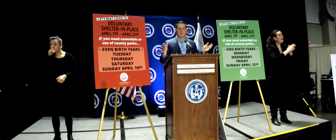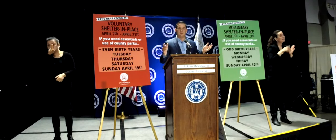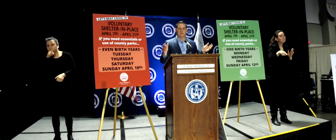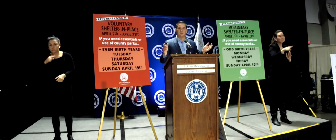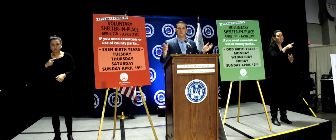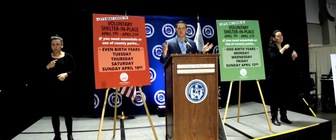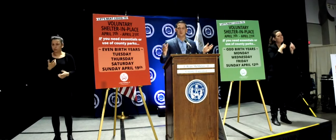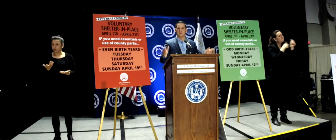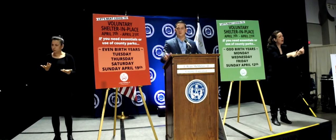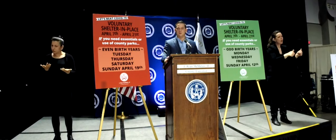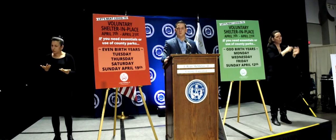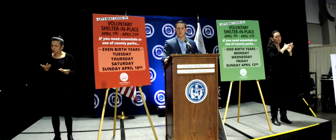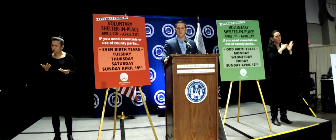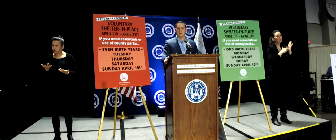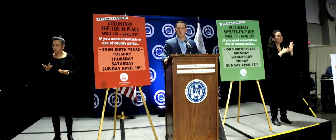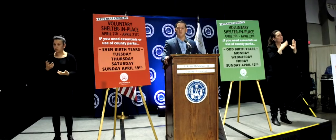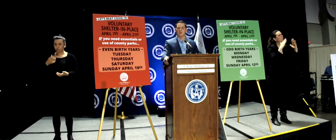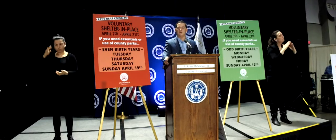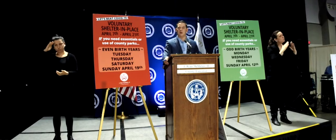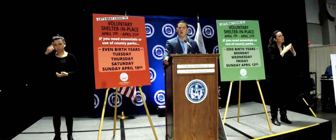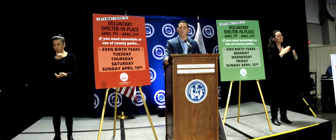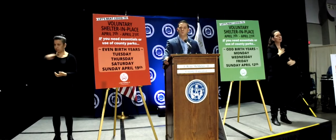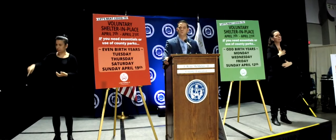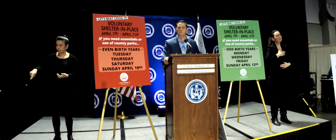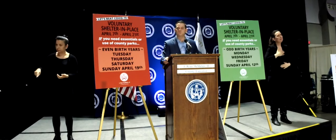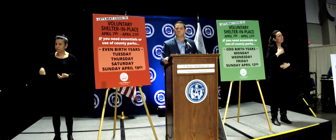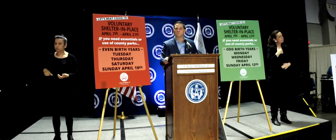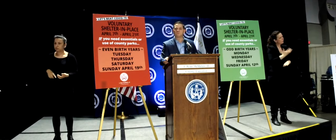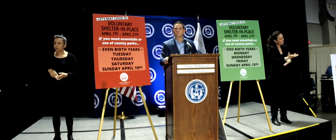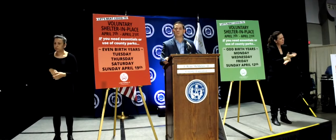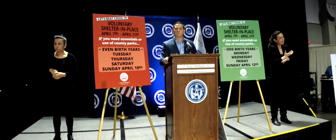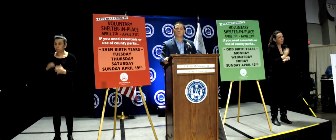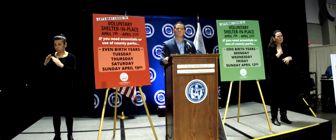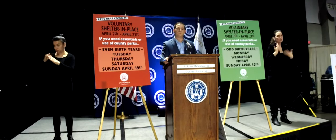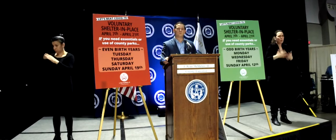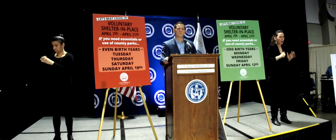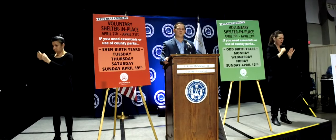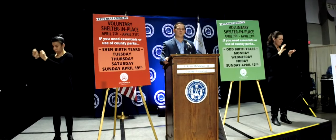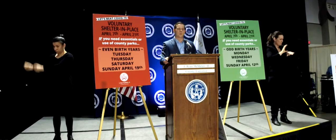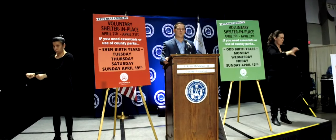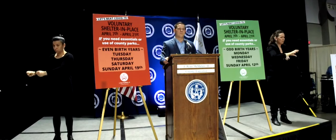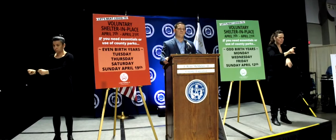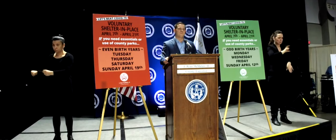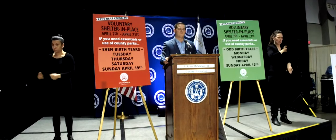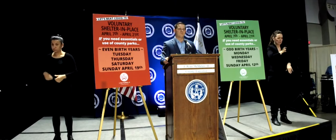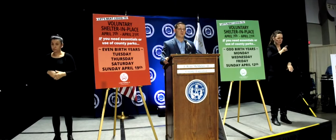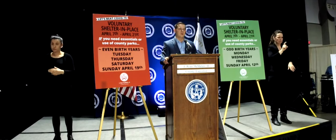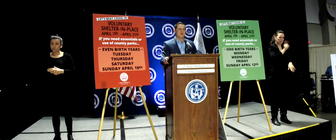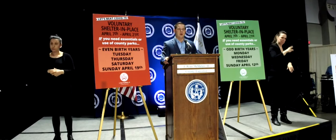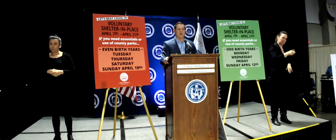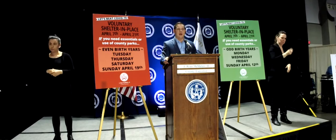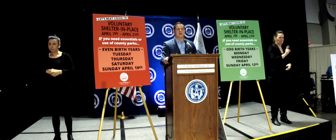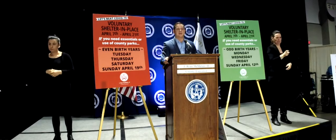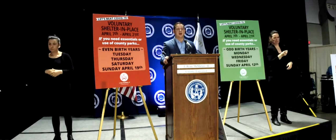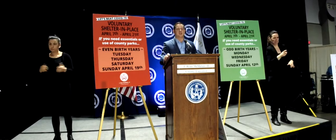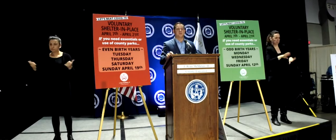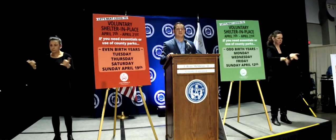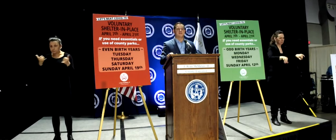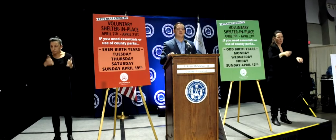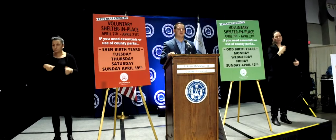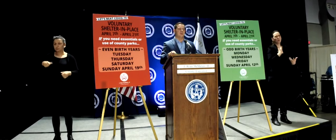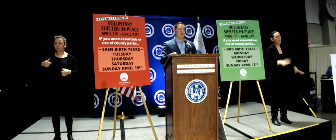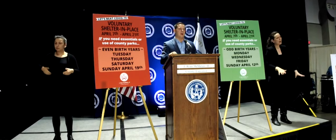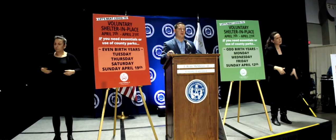just let's social distance. Let's stay home. Let's tough it out. Are they parties? Is there any golf course positive cases that Yeah, you we're can not connect going to back